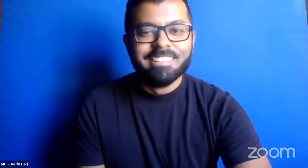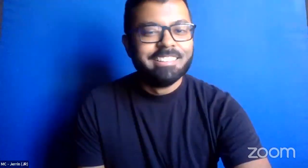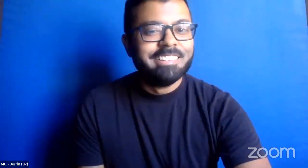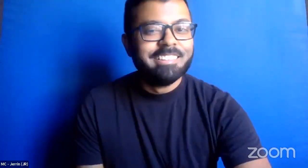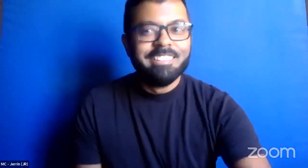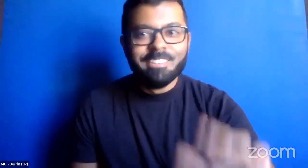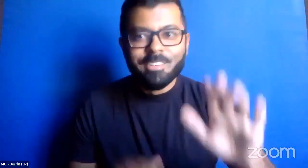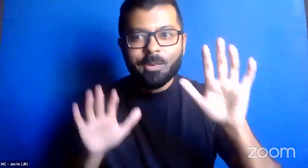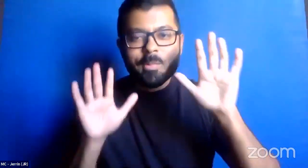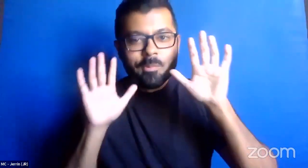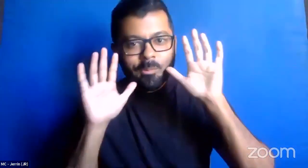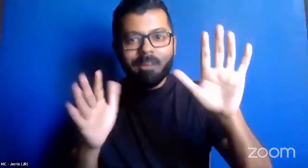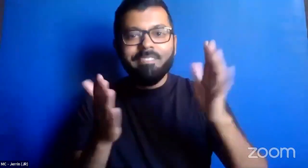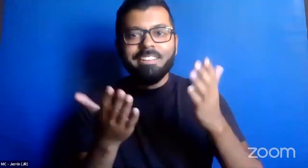to connect. That's all, folks.